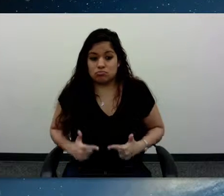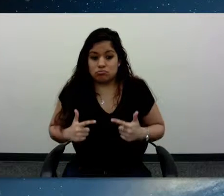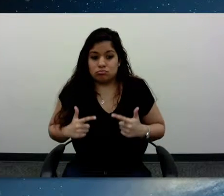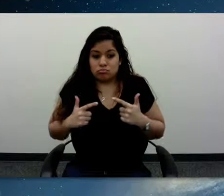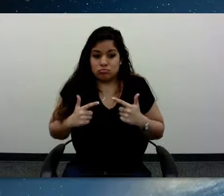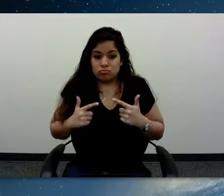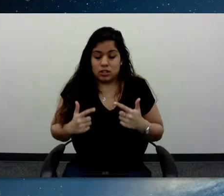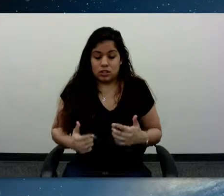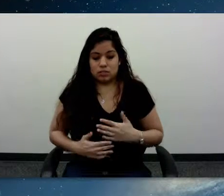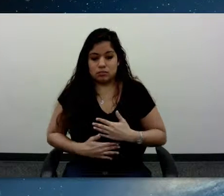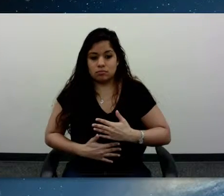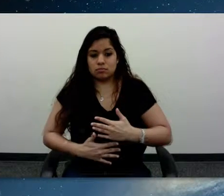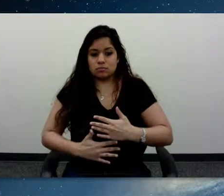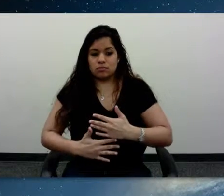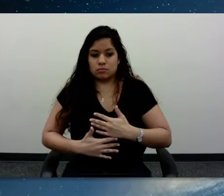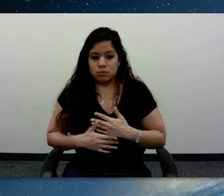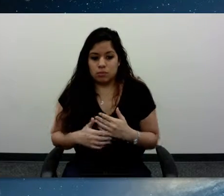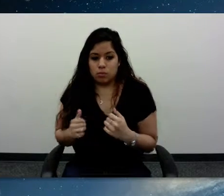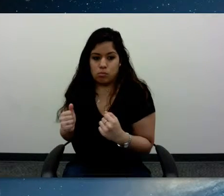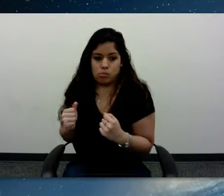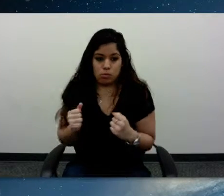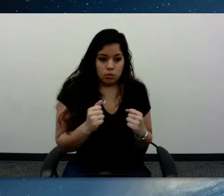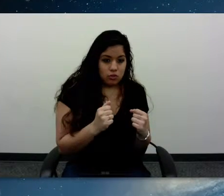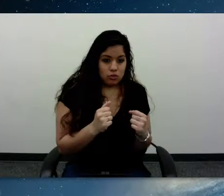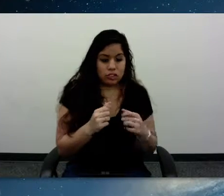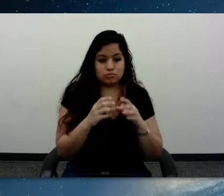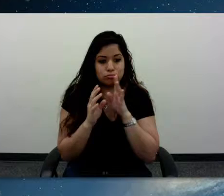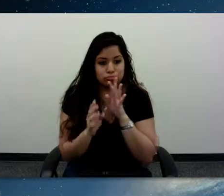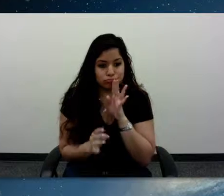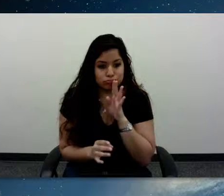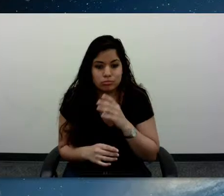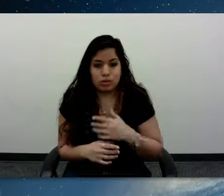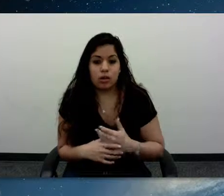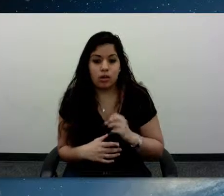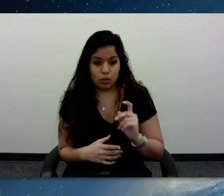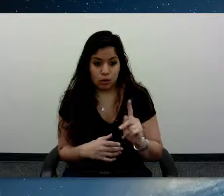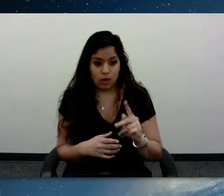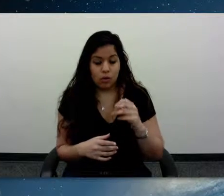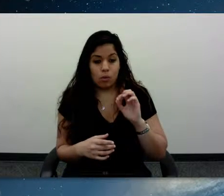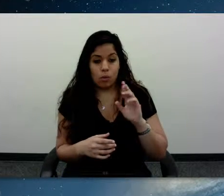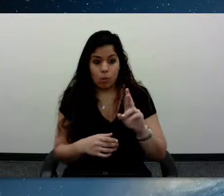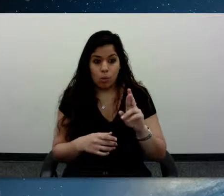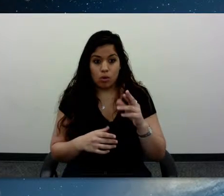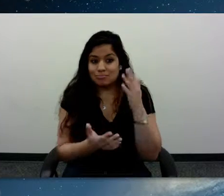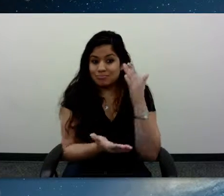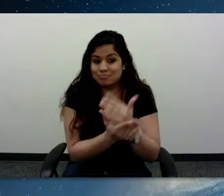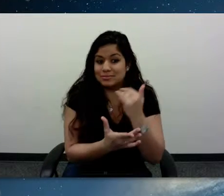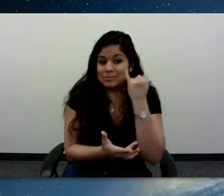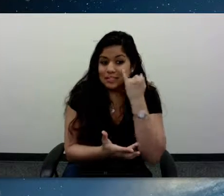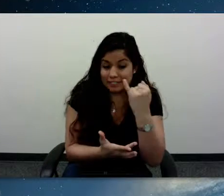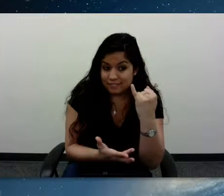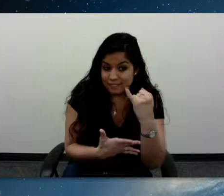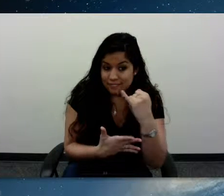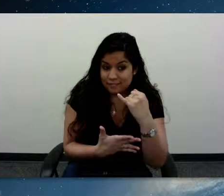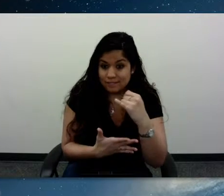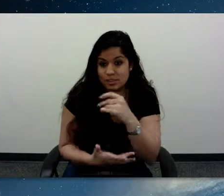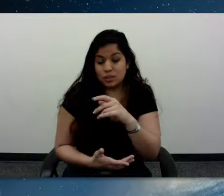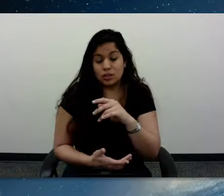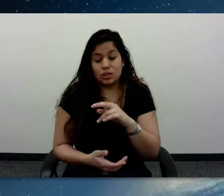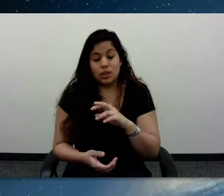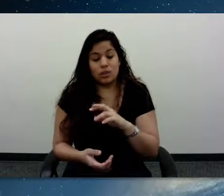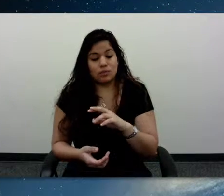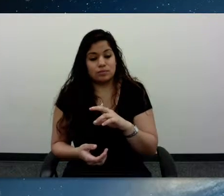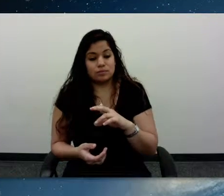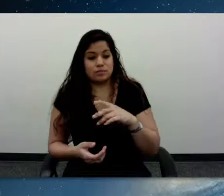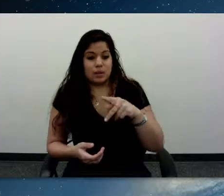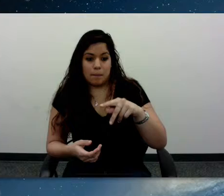they're moving, they're talking, okay? Or someone with medical training comes, so an EMT, a paramedic, a